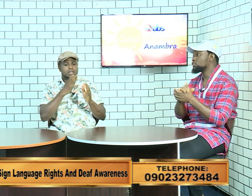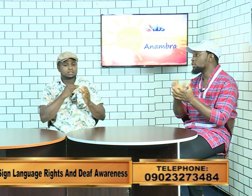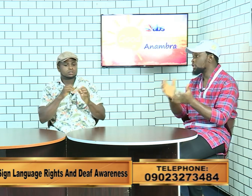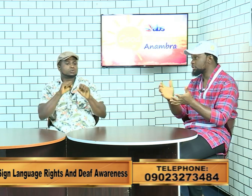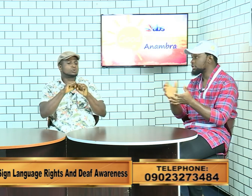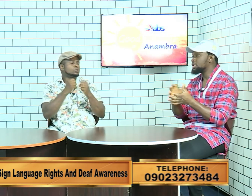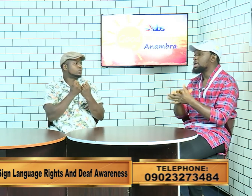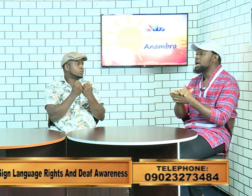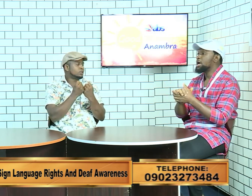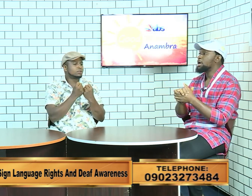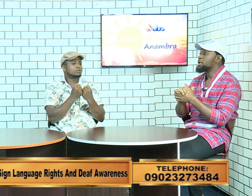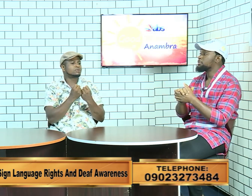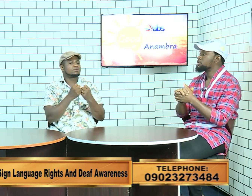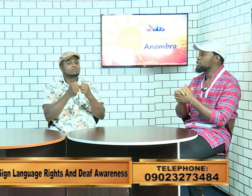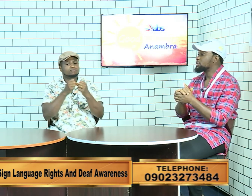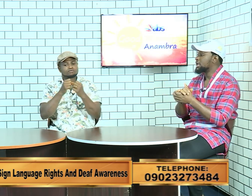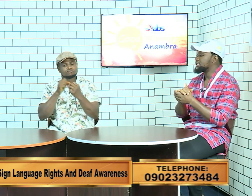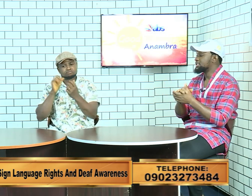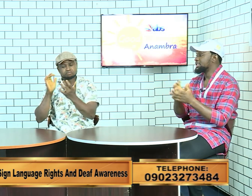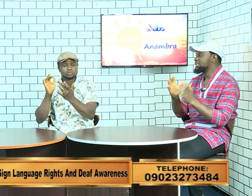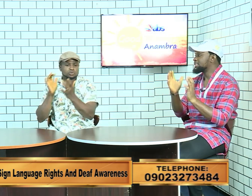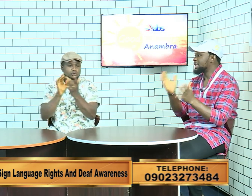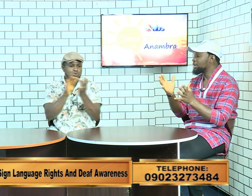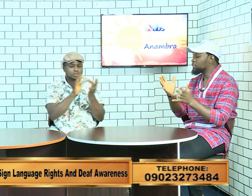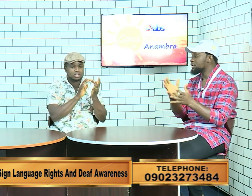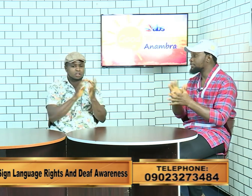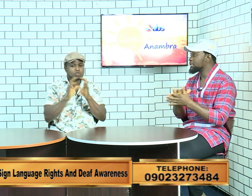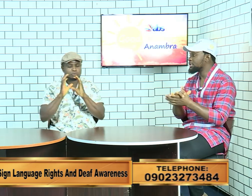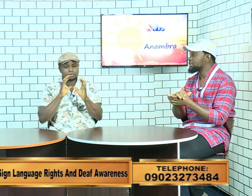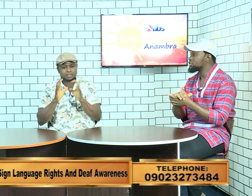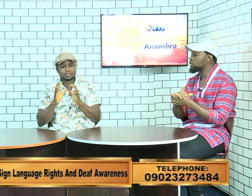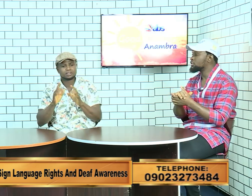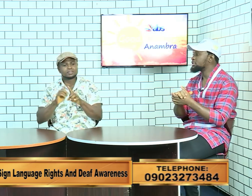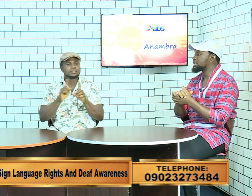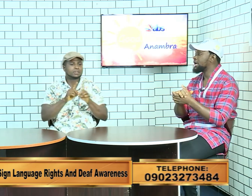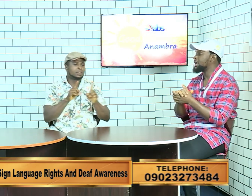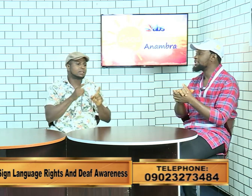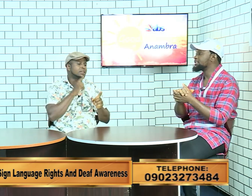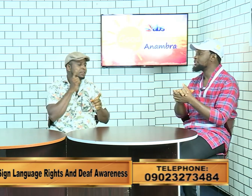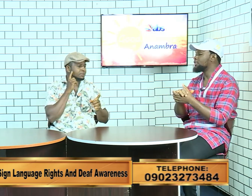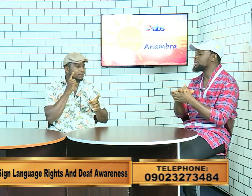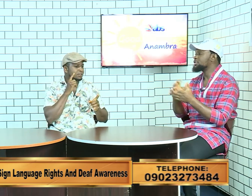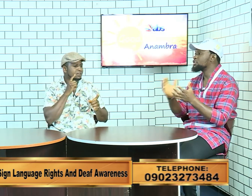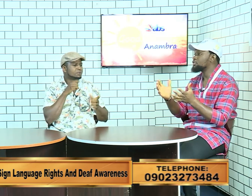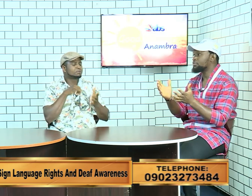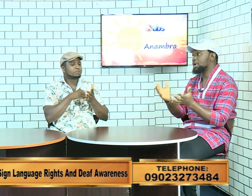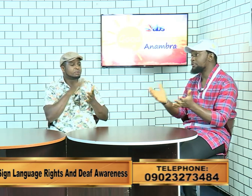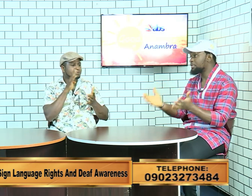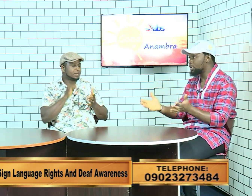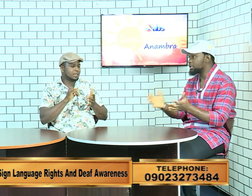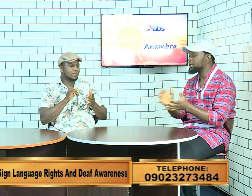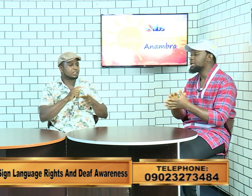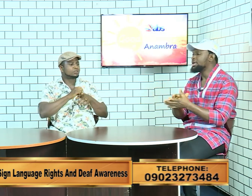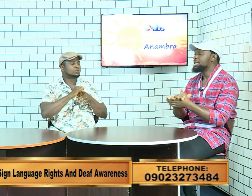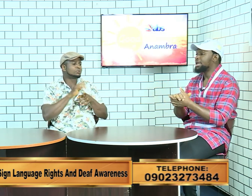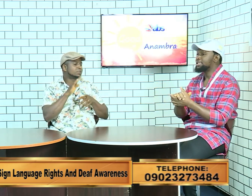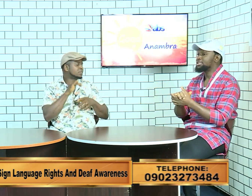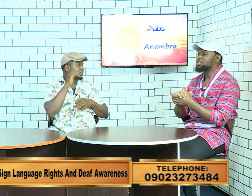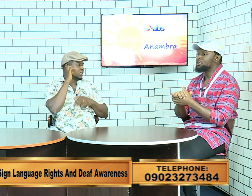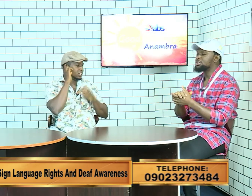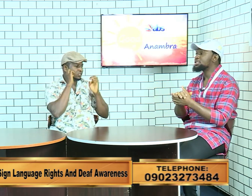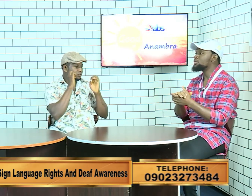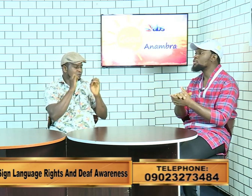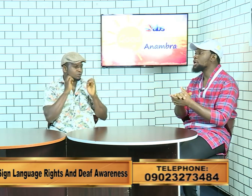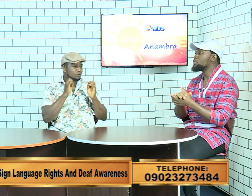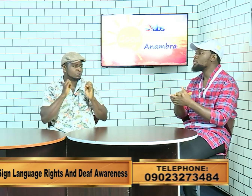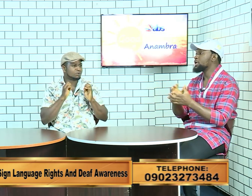communication to us. Just that this sign language of a thing is not something new for everyone. That is